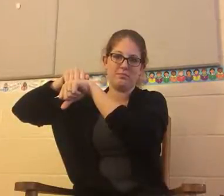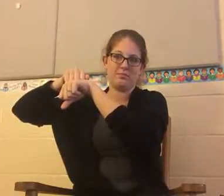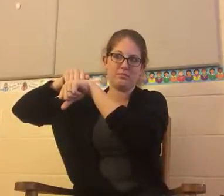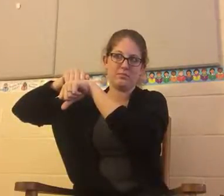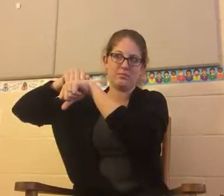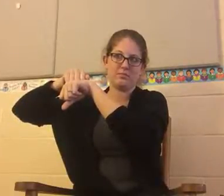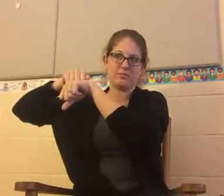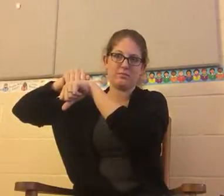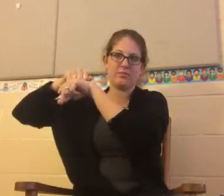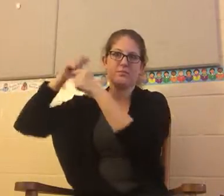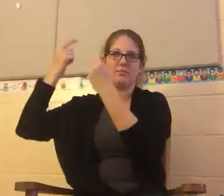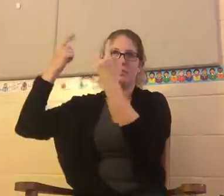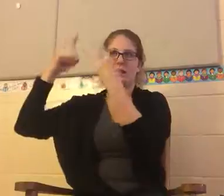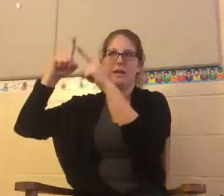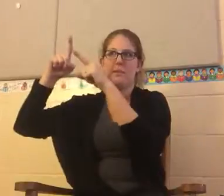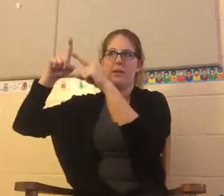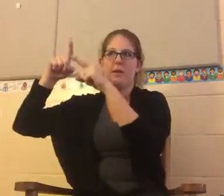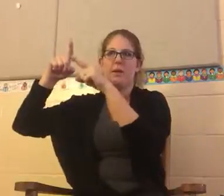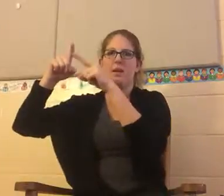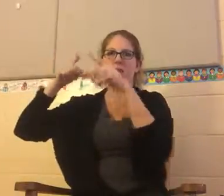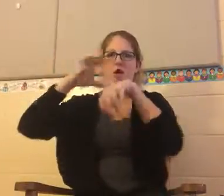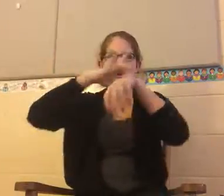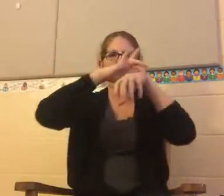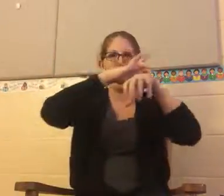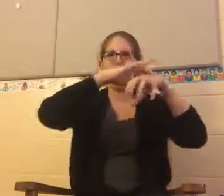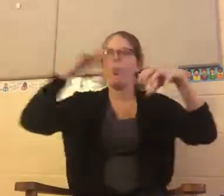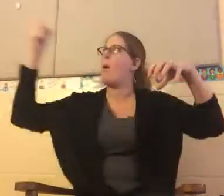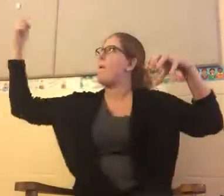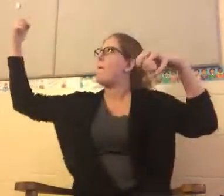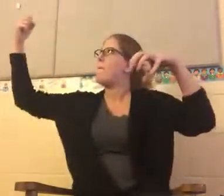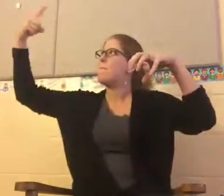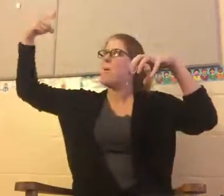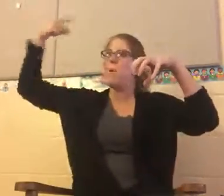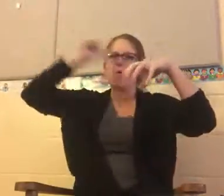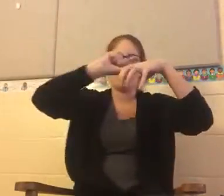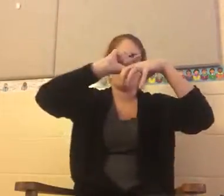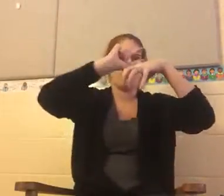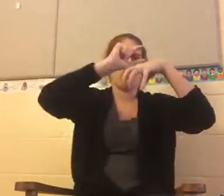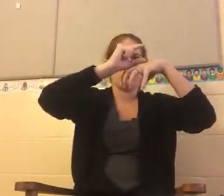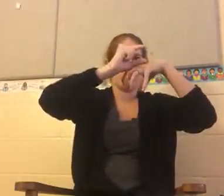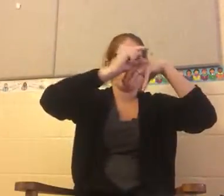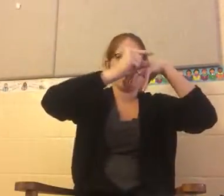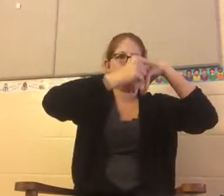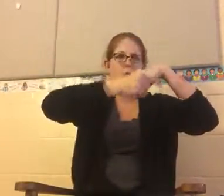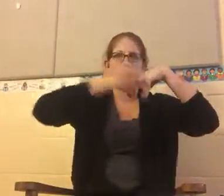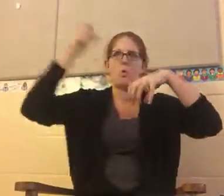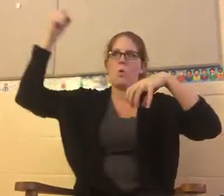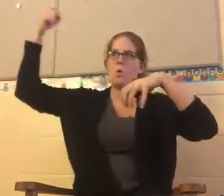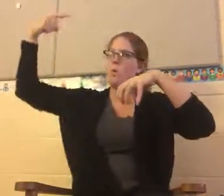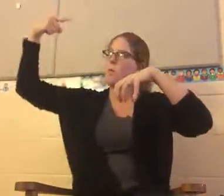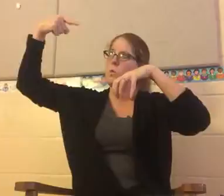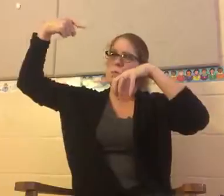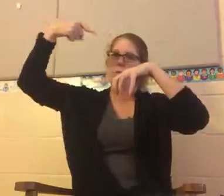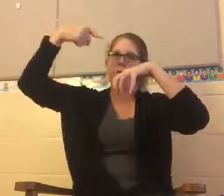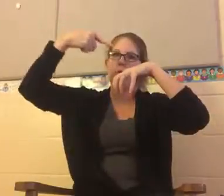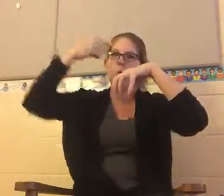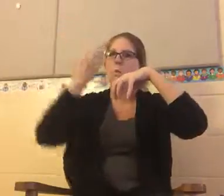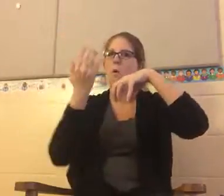But when they hit the atmosphere, most of them burn up in a streak of light known as a meteor.